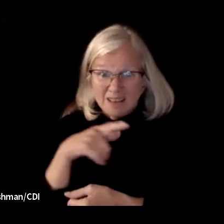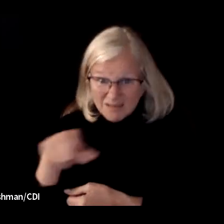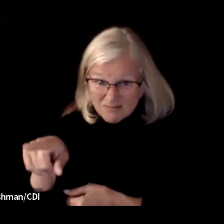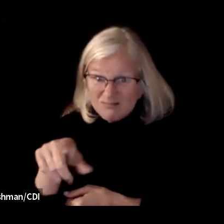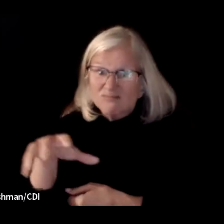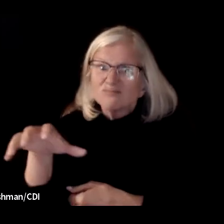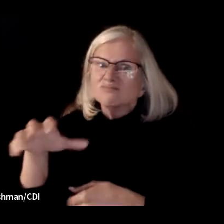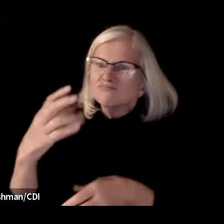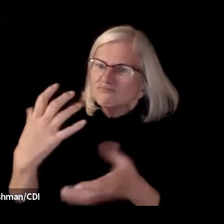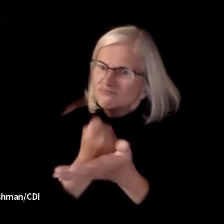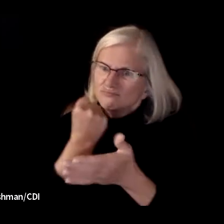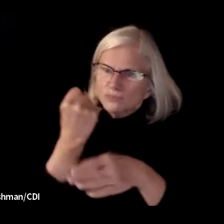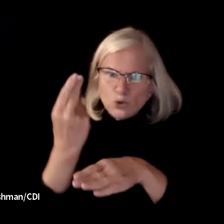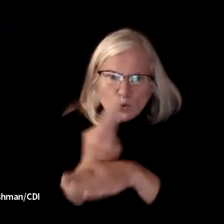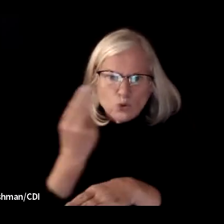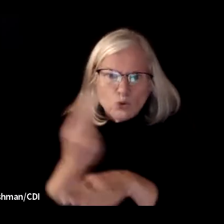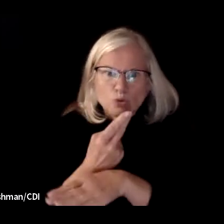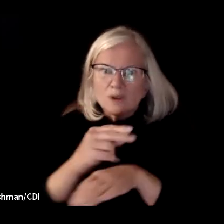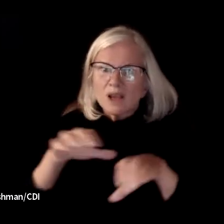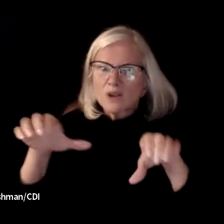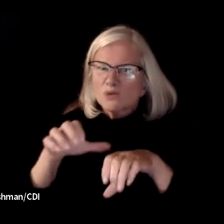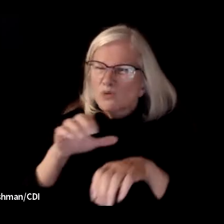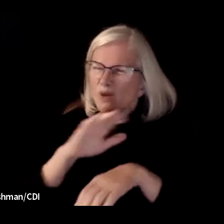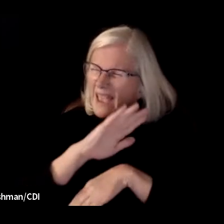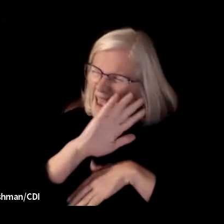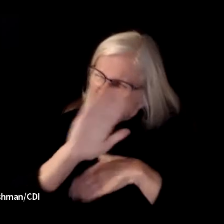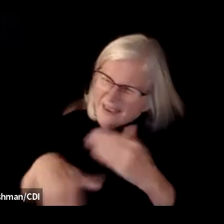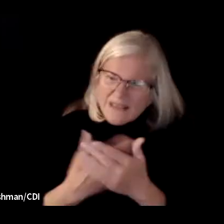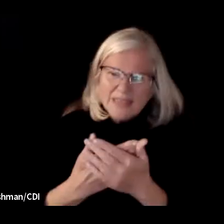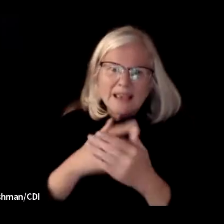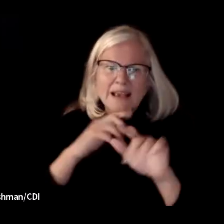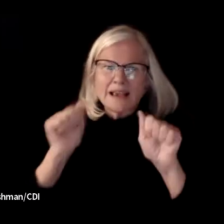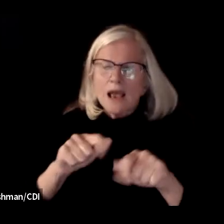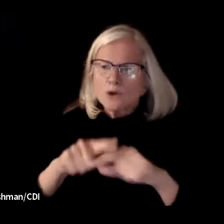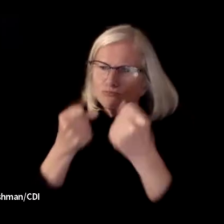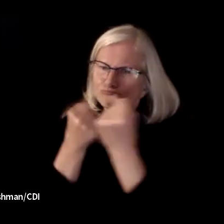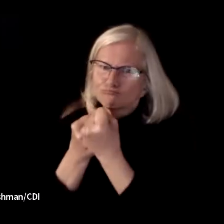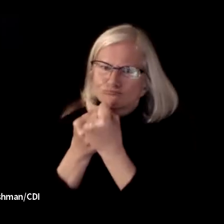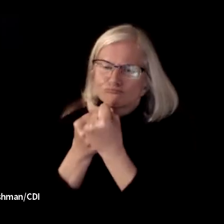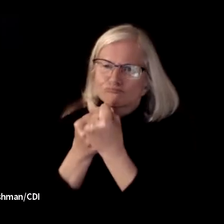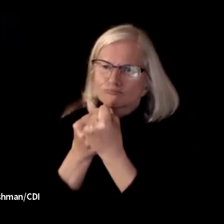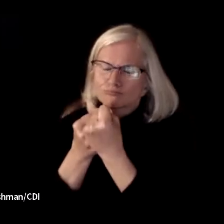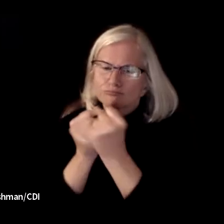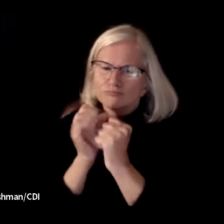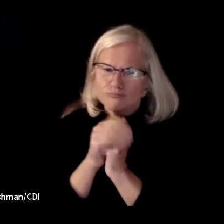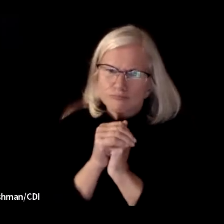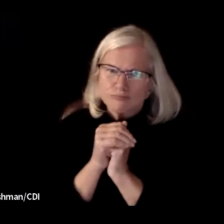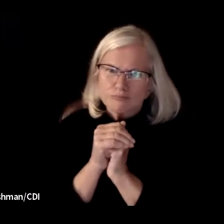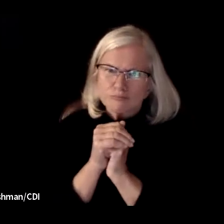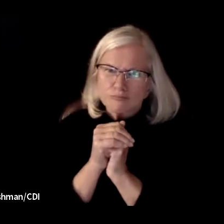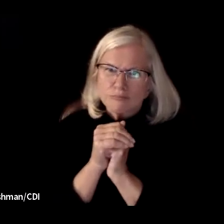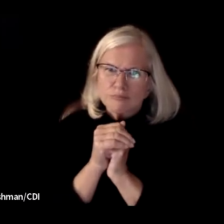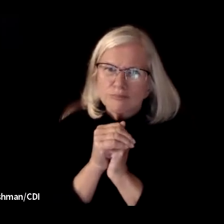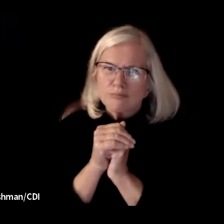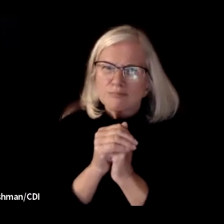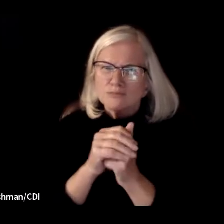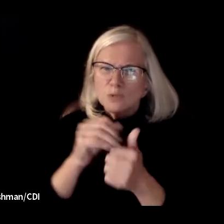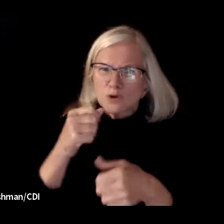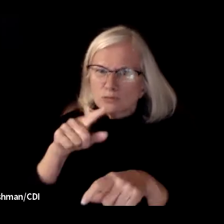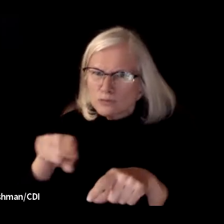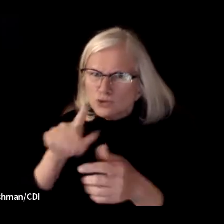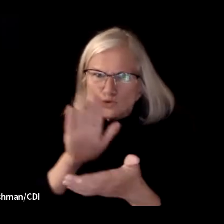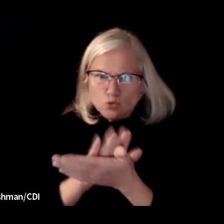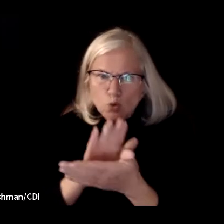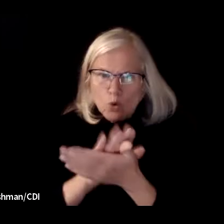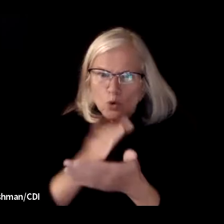we'll do everything we can to really reach out to schools to make sure they know what is available to